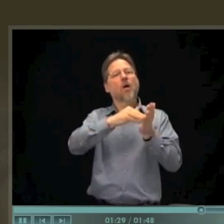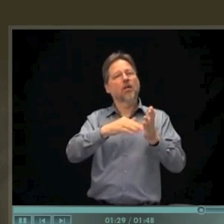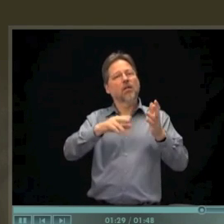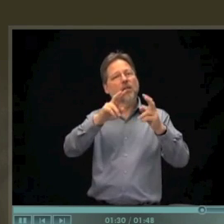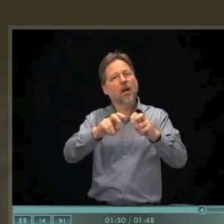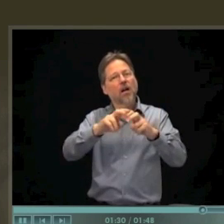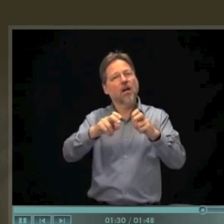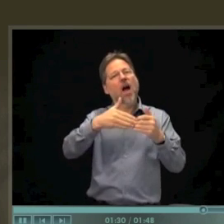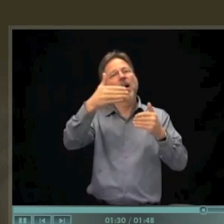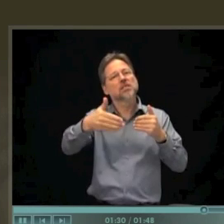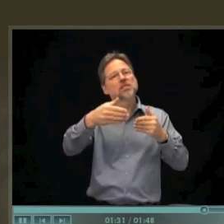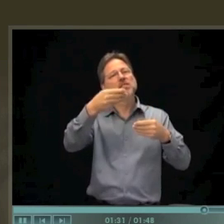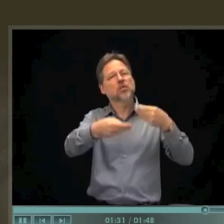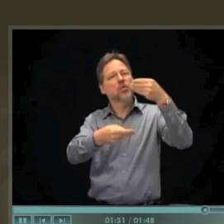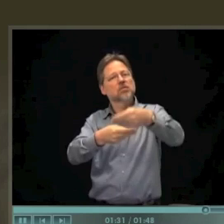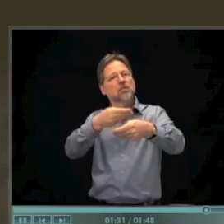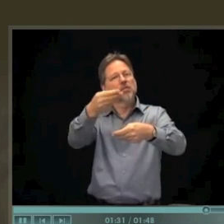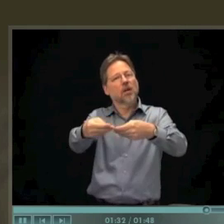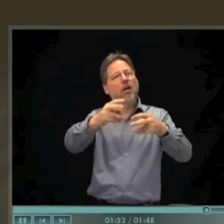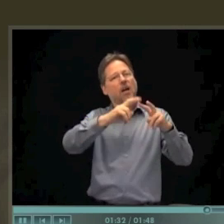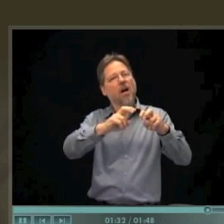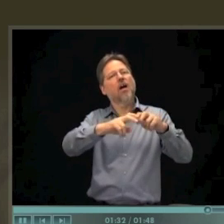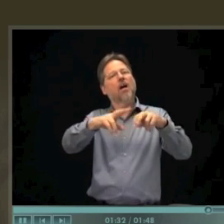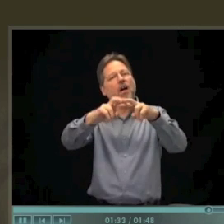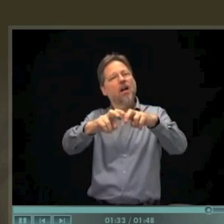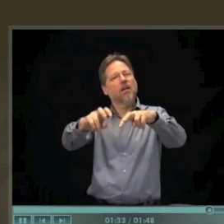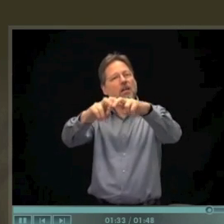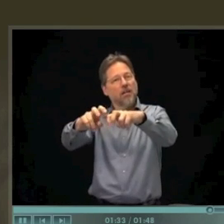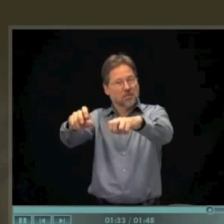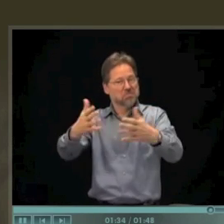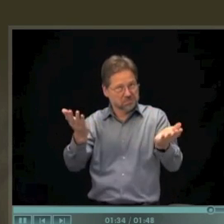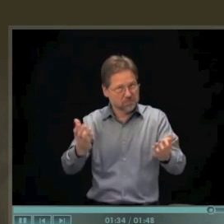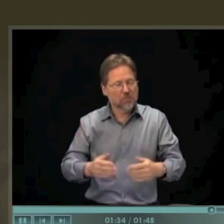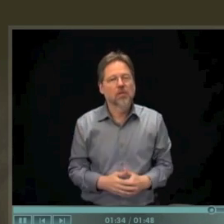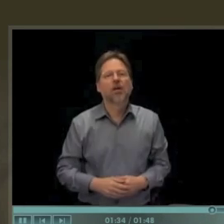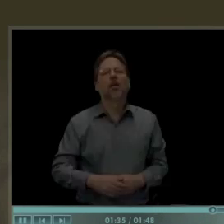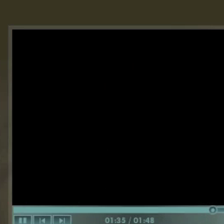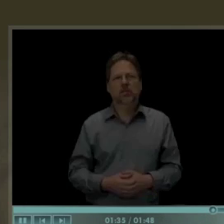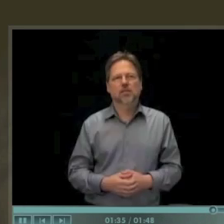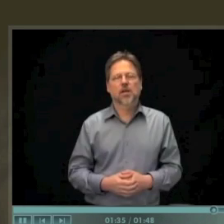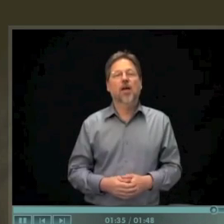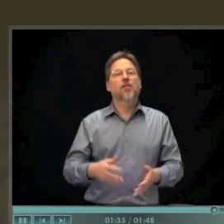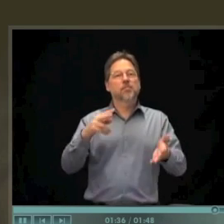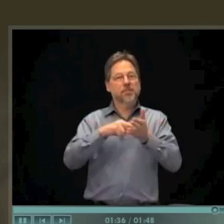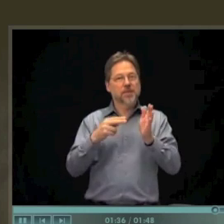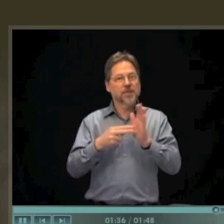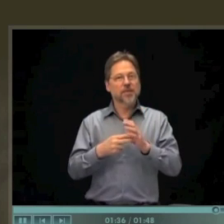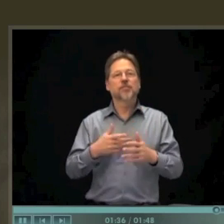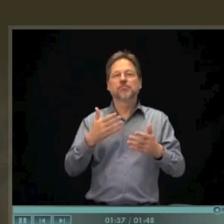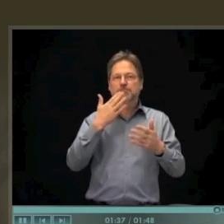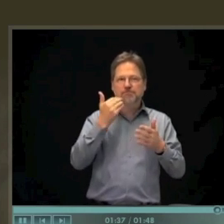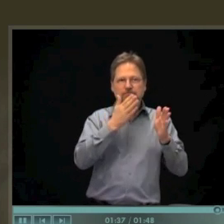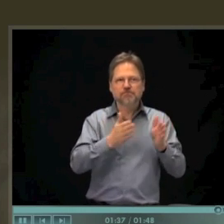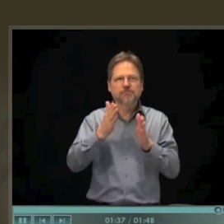past. This folk etymology itself involves several cycles of reanalysis as